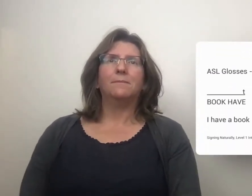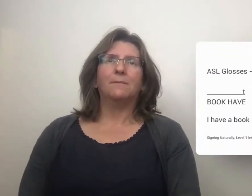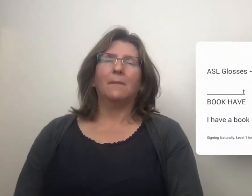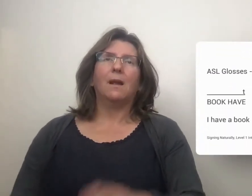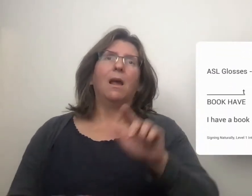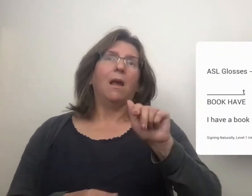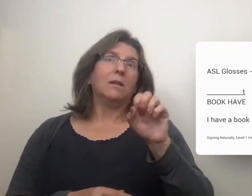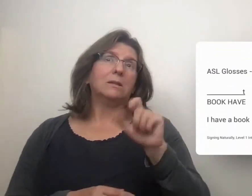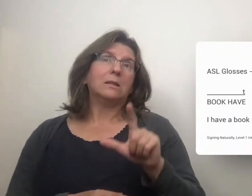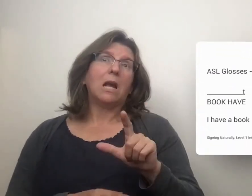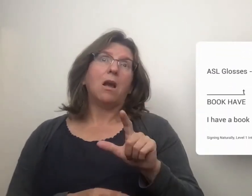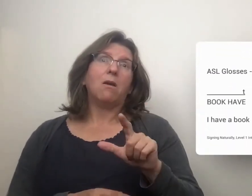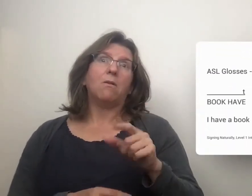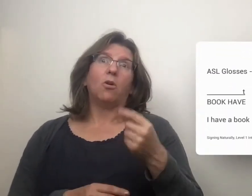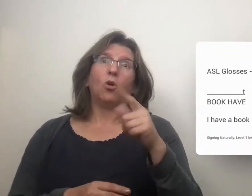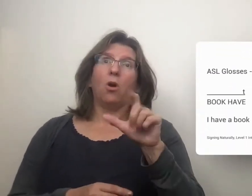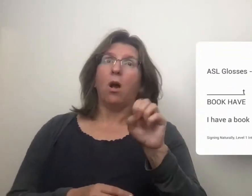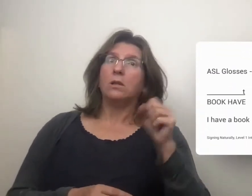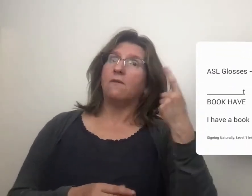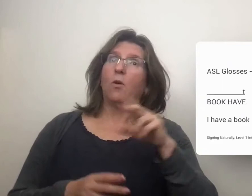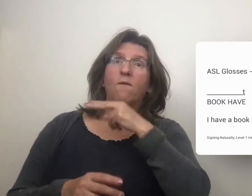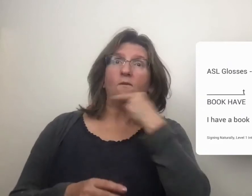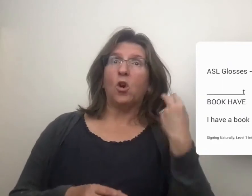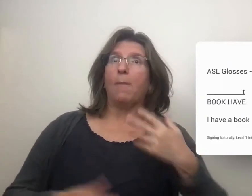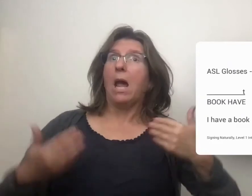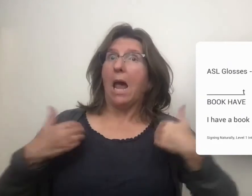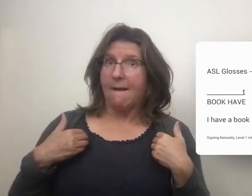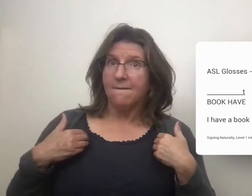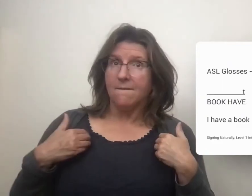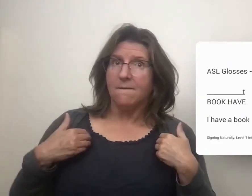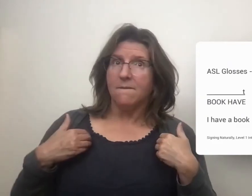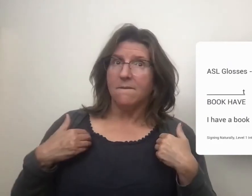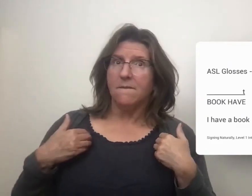Now we move to the first verb, have. This is how it's signed.